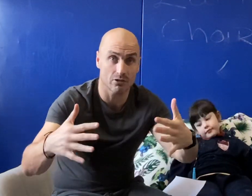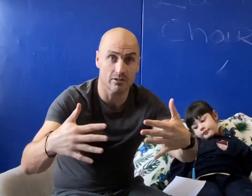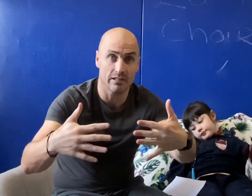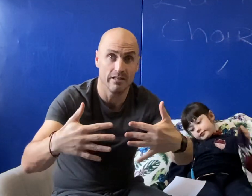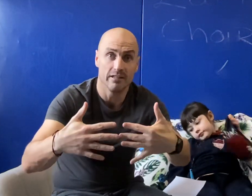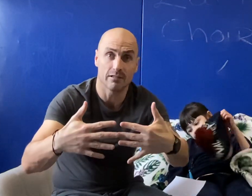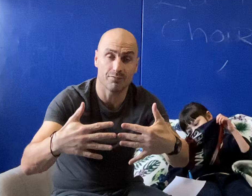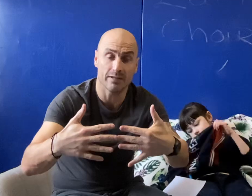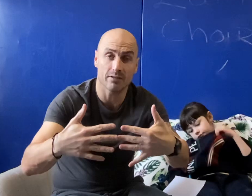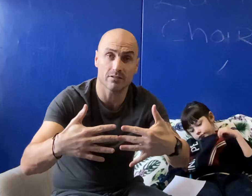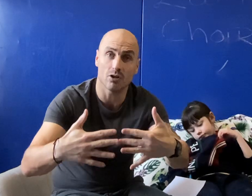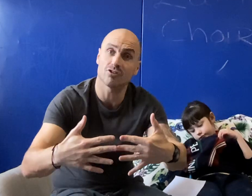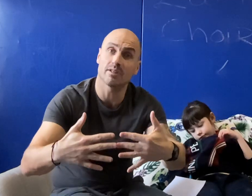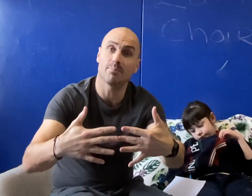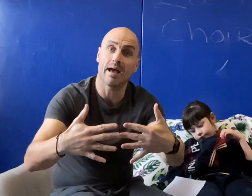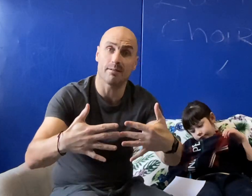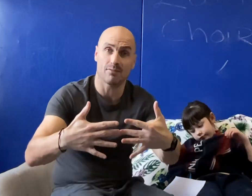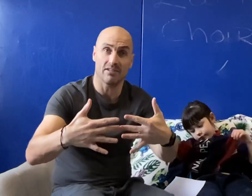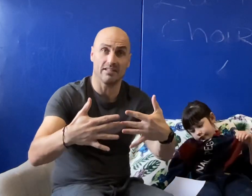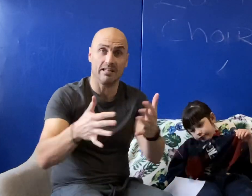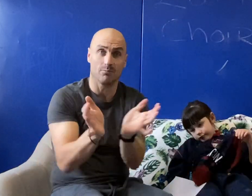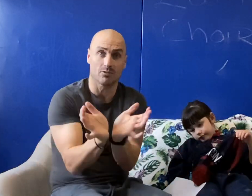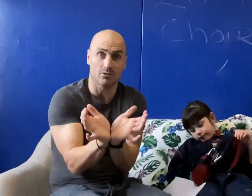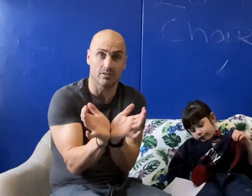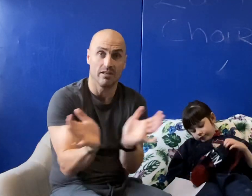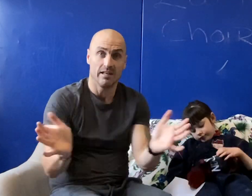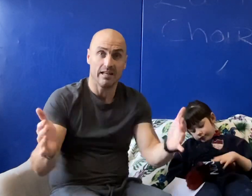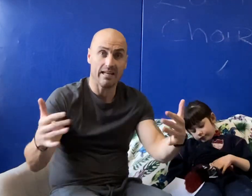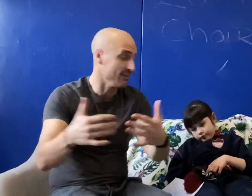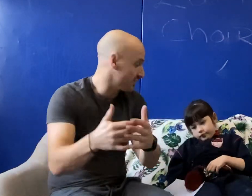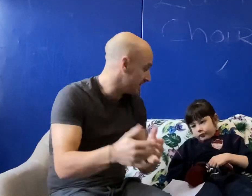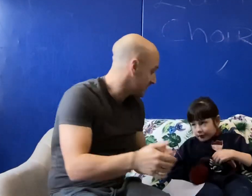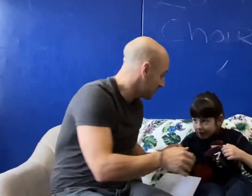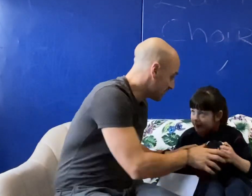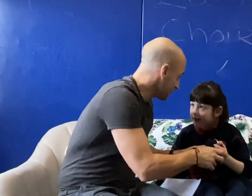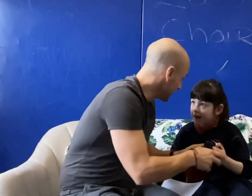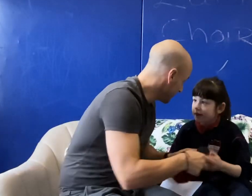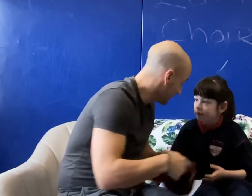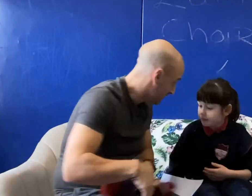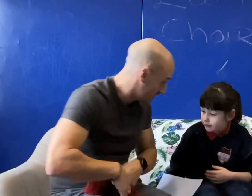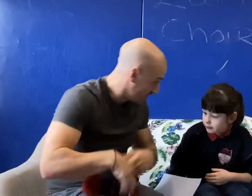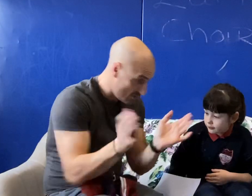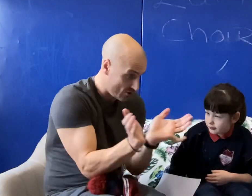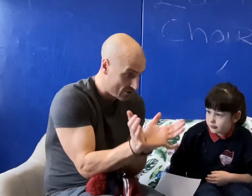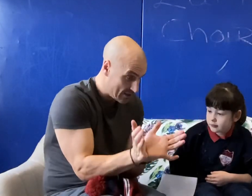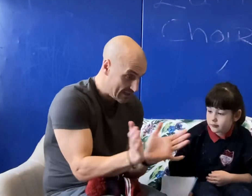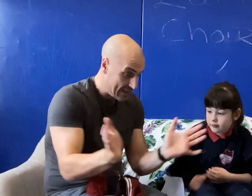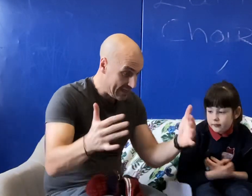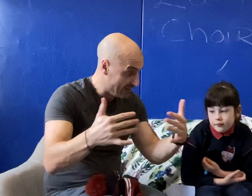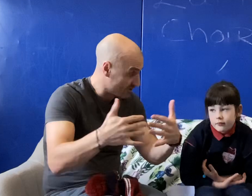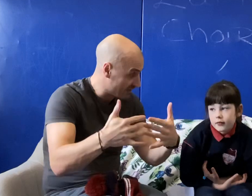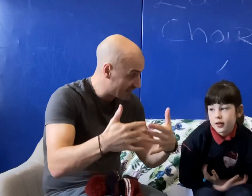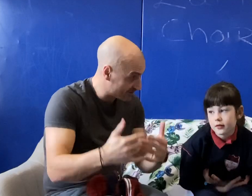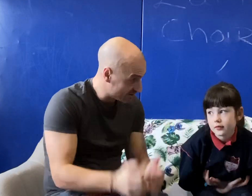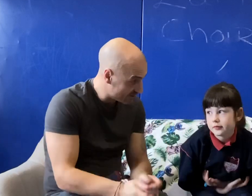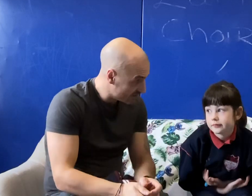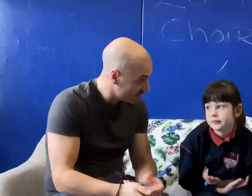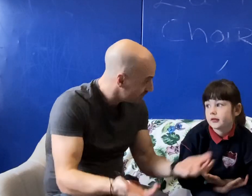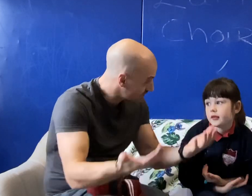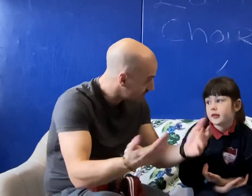circle to fingers touching, palms facing inwards. So it's internet. Do you want to try it? Look, internet. What's going